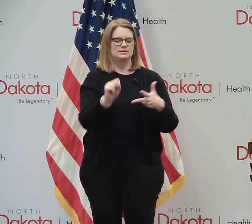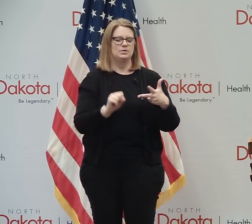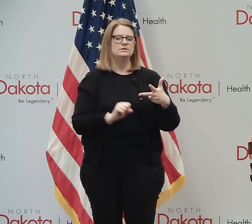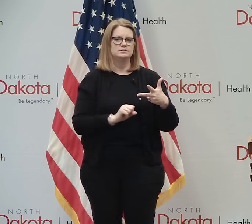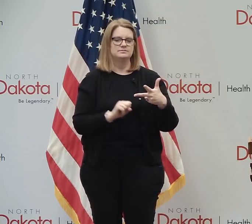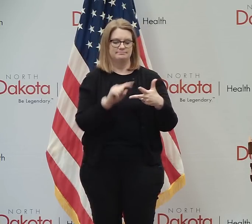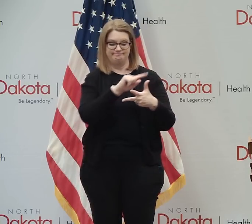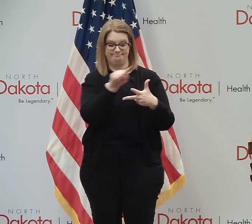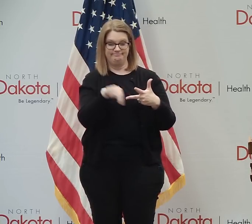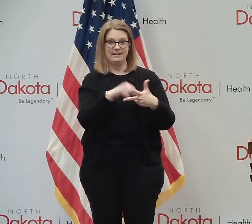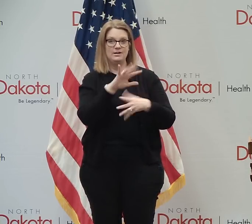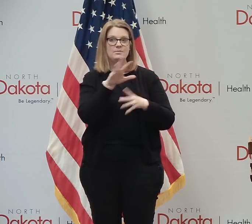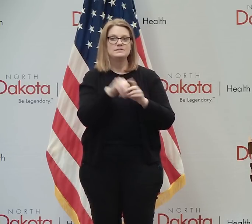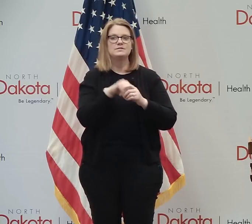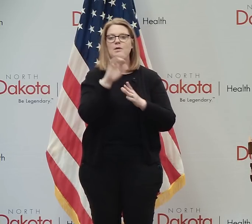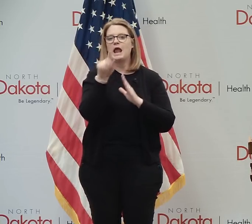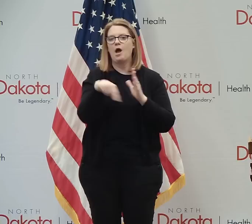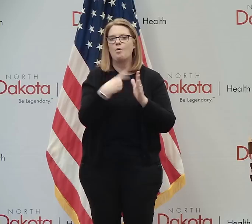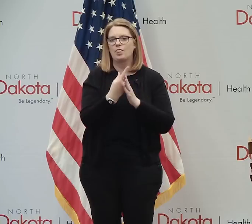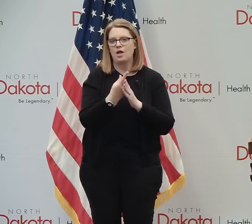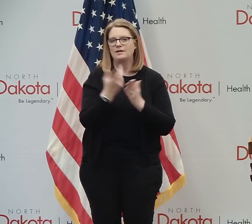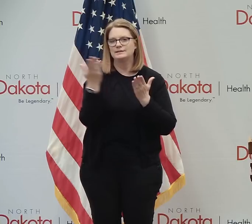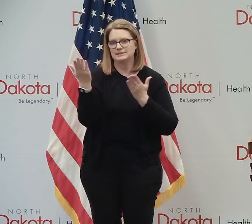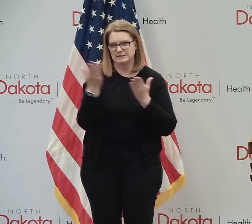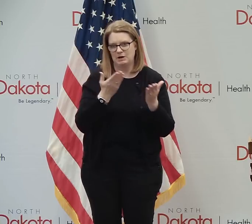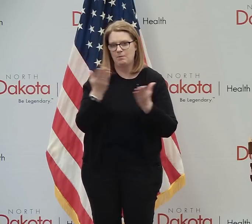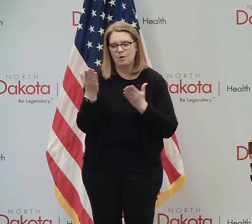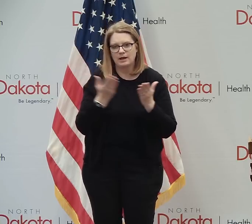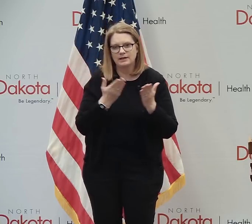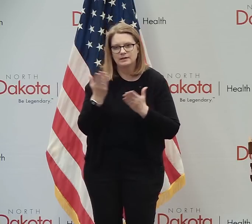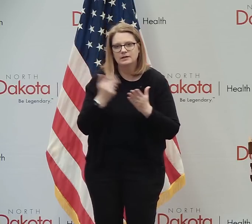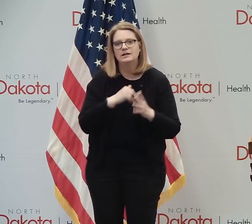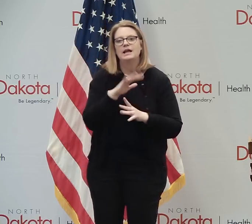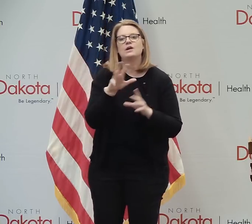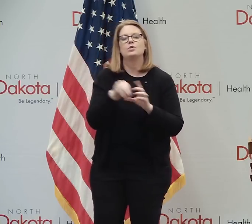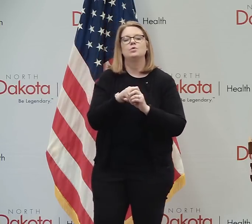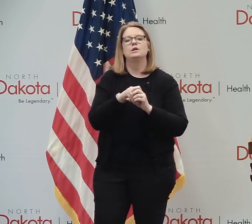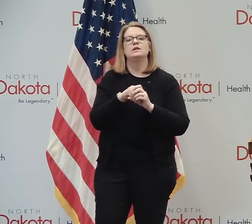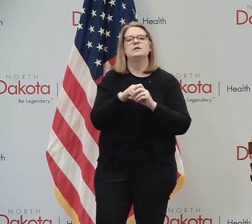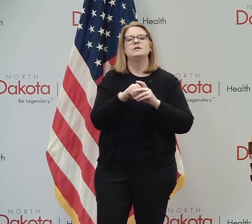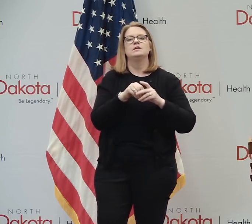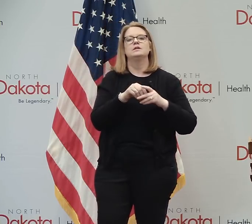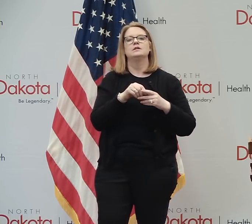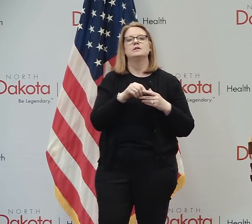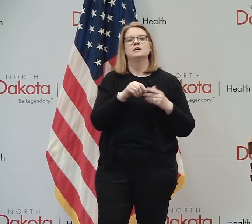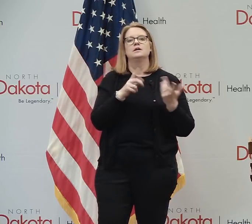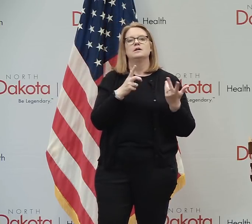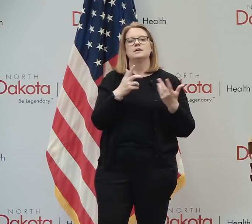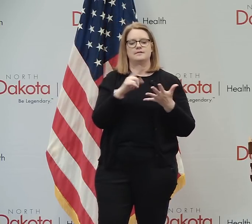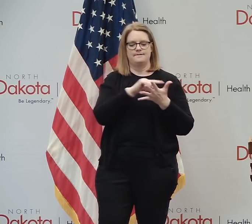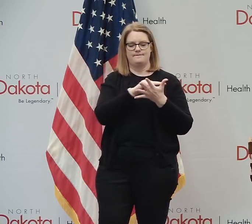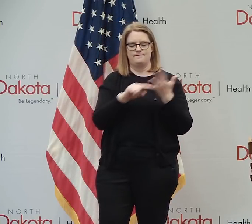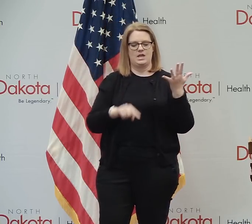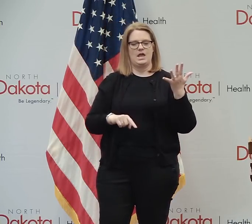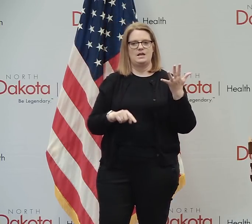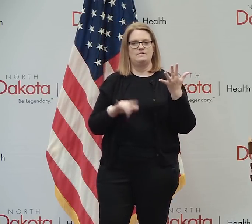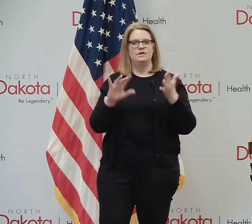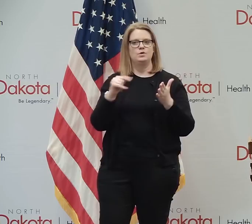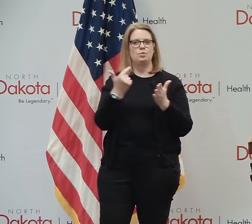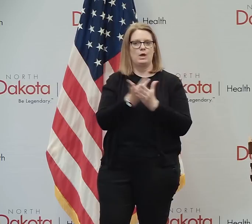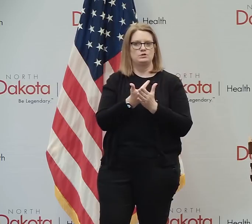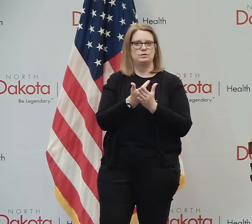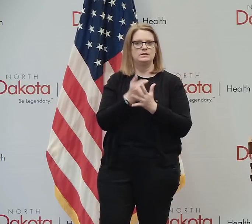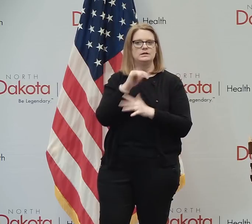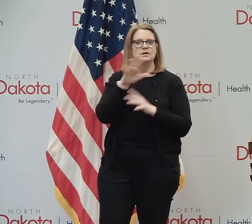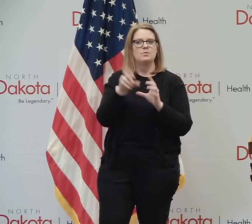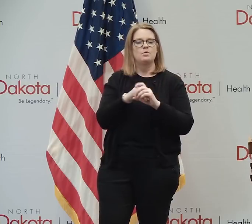will participate in an hour-long ceremony. Included in that there will be a selection of 5 graduates that are